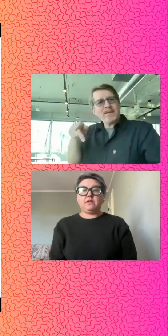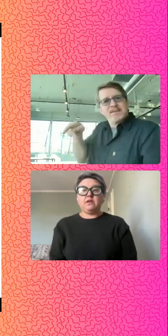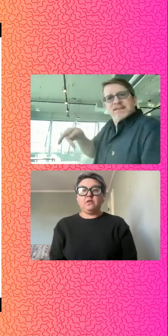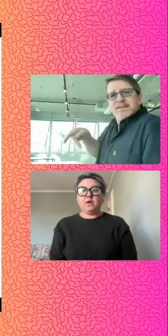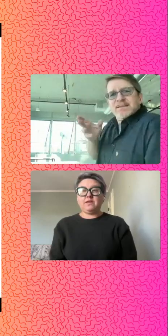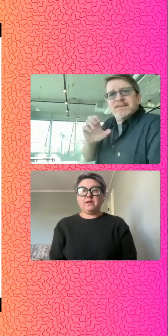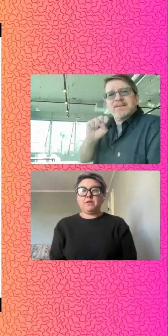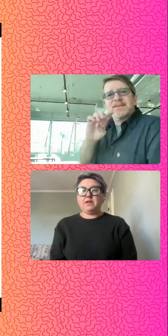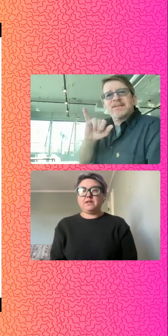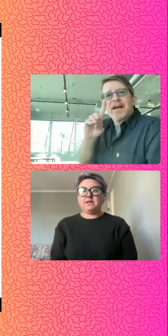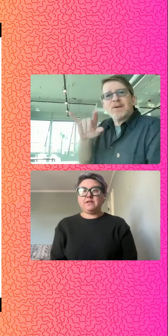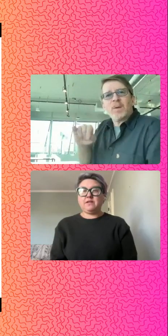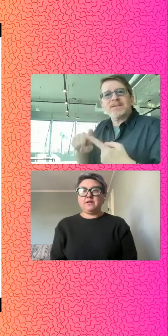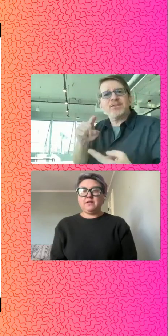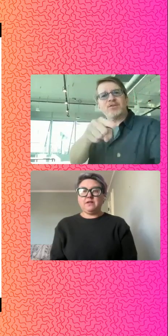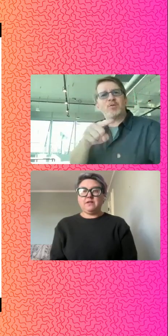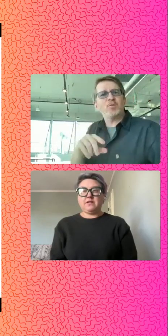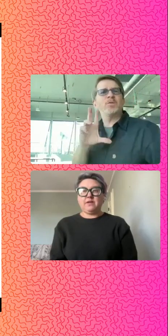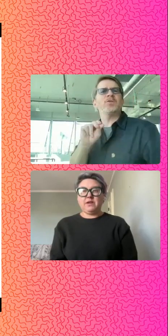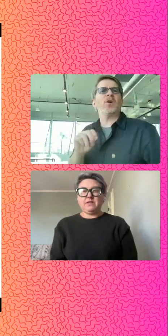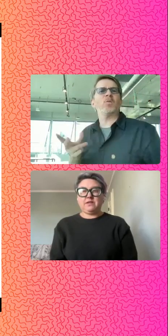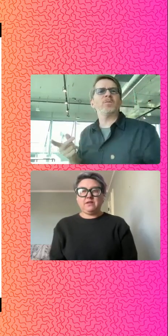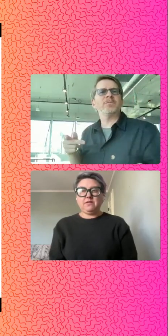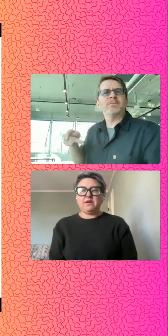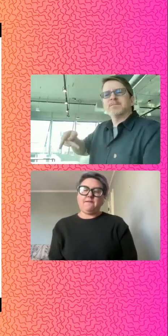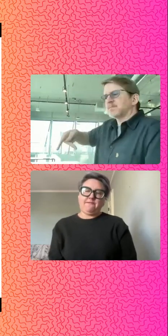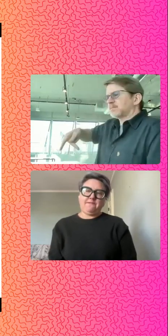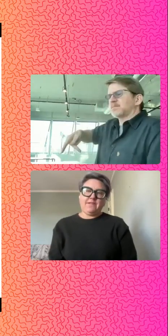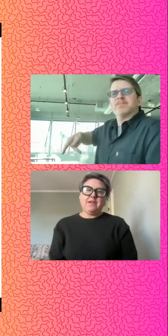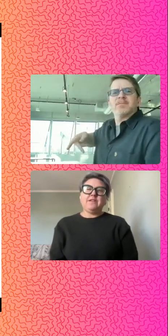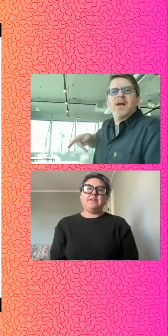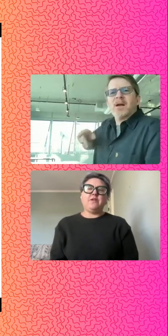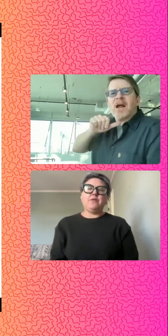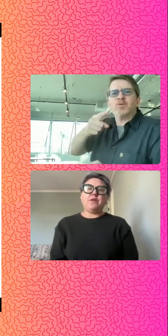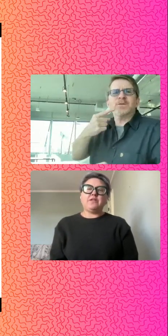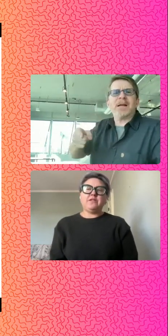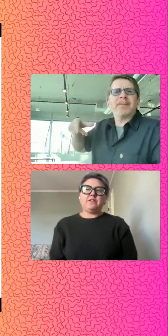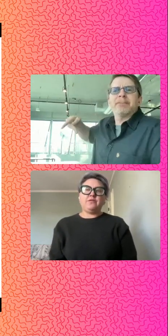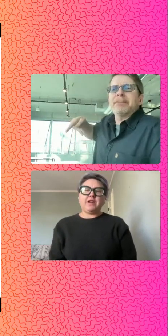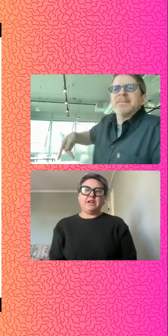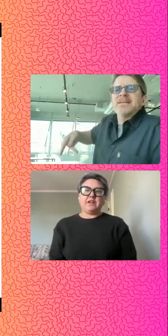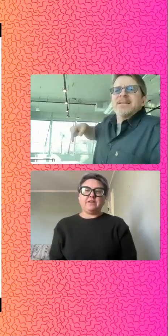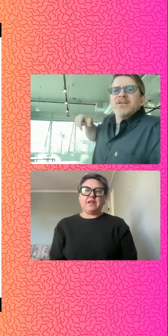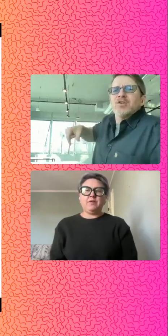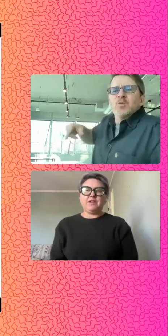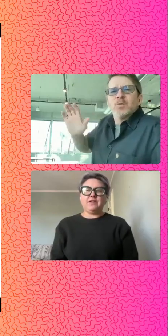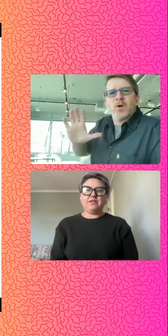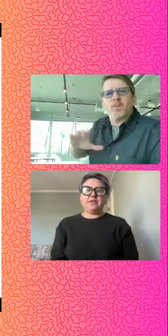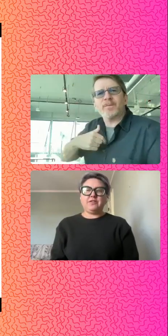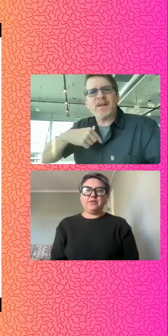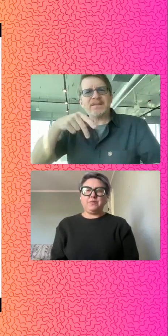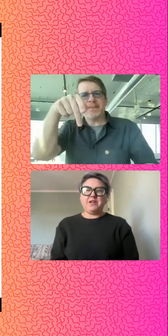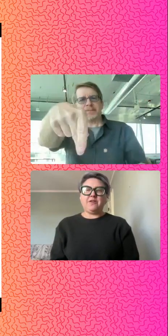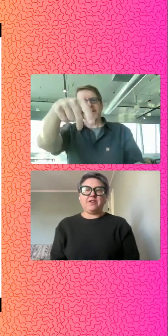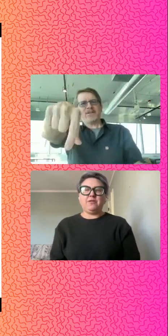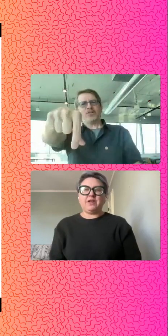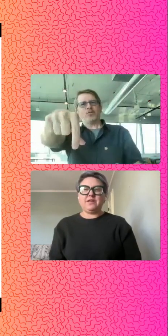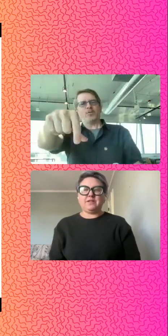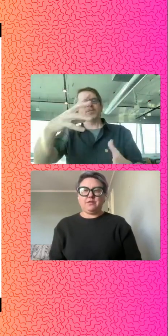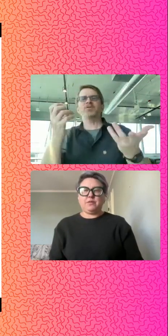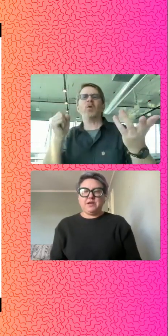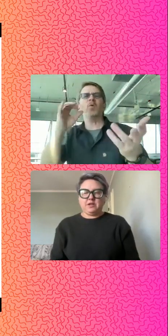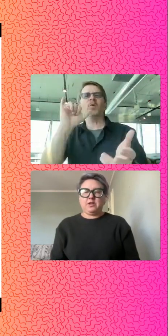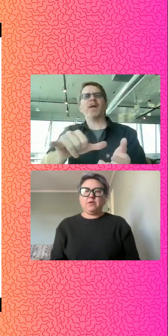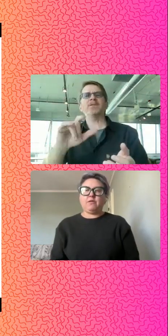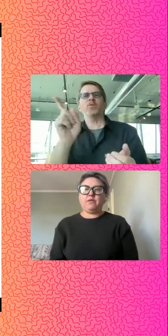like this. Do I sign P like this sideways to you? No. So it wasn't recognizing. I would never do P or Q